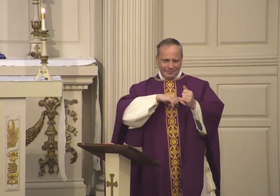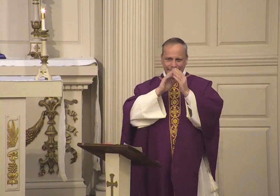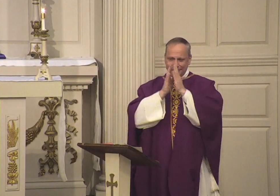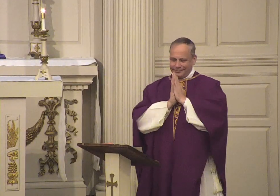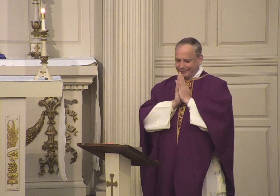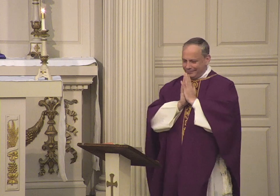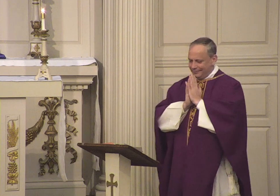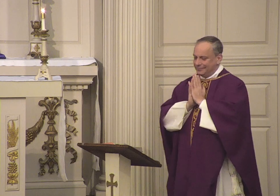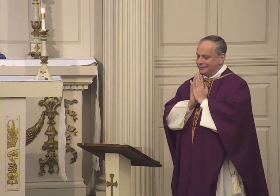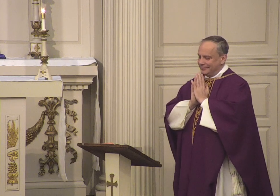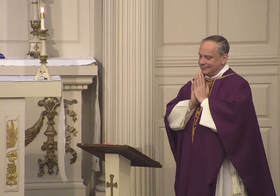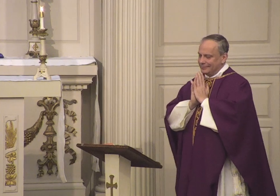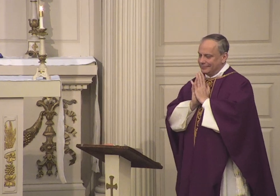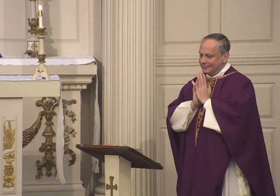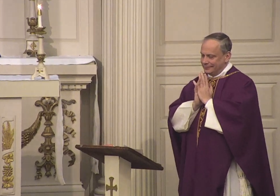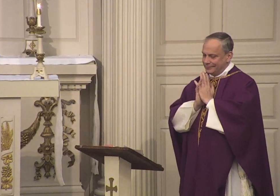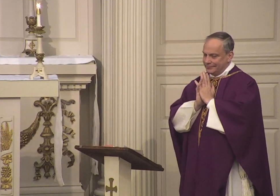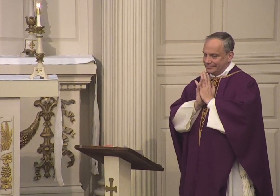Let us pray.